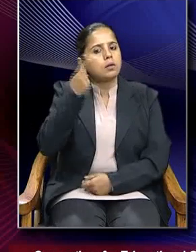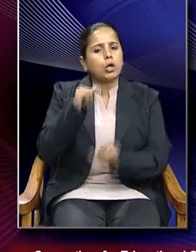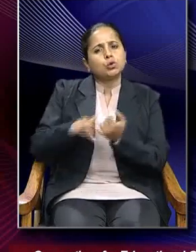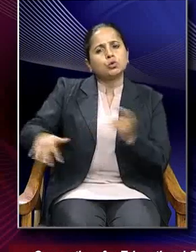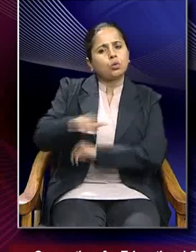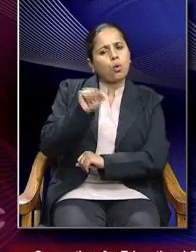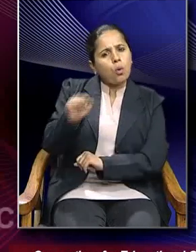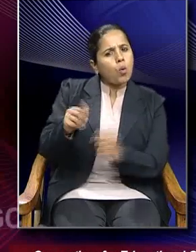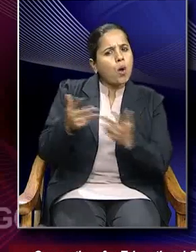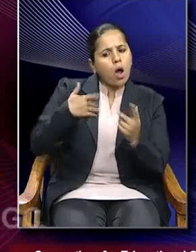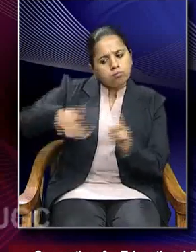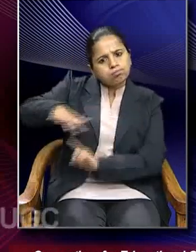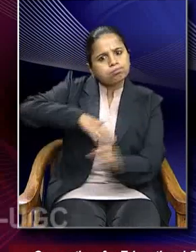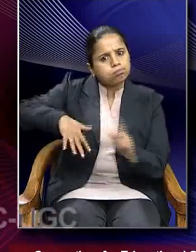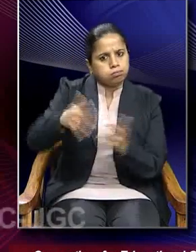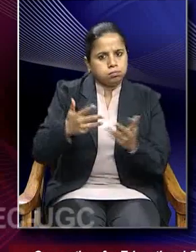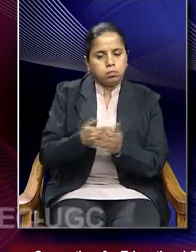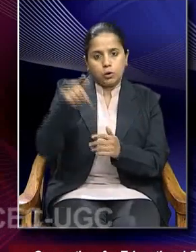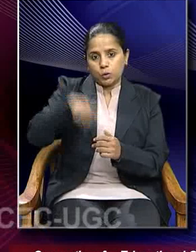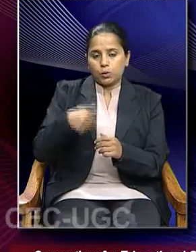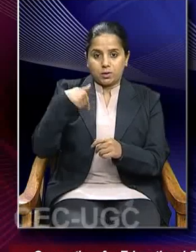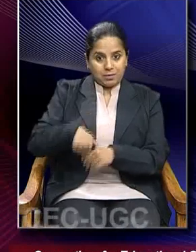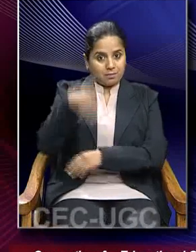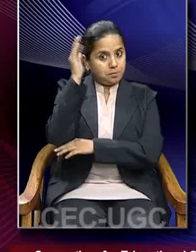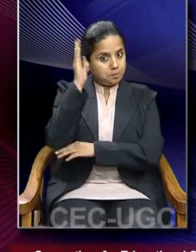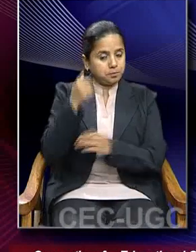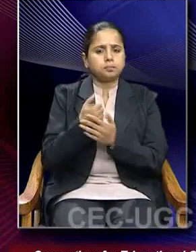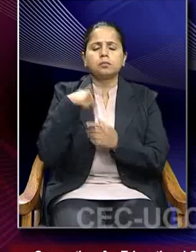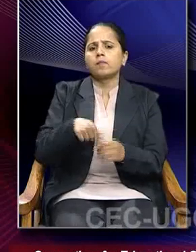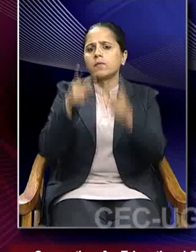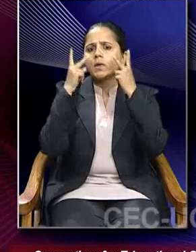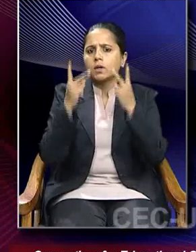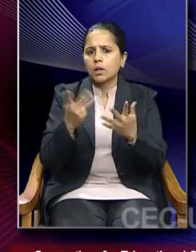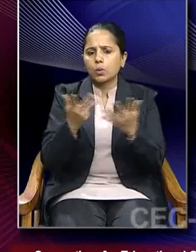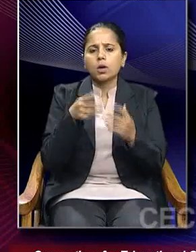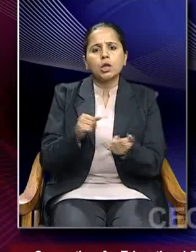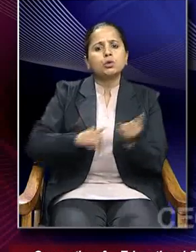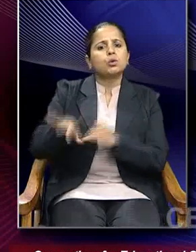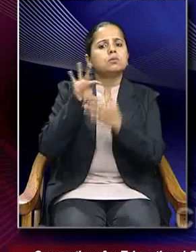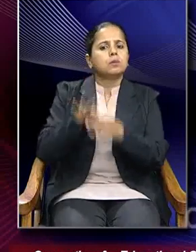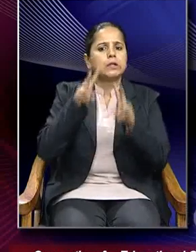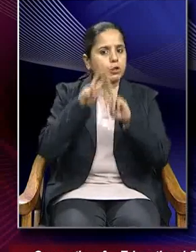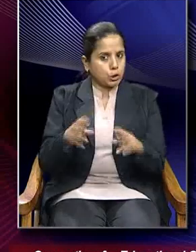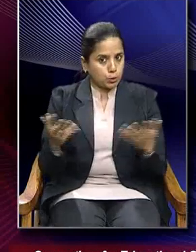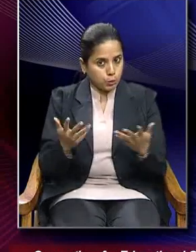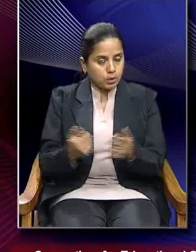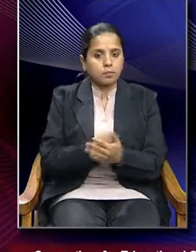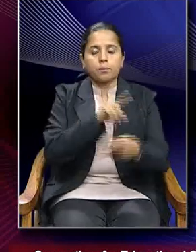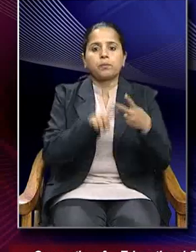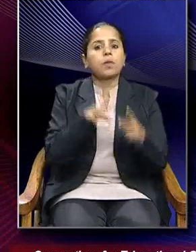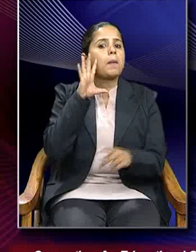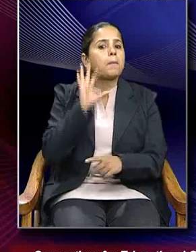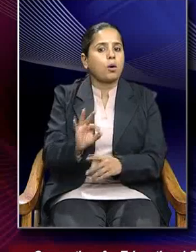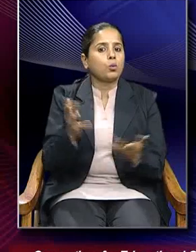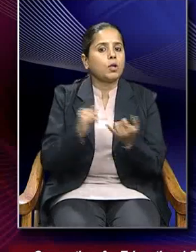society around us. So in today's lecture, we'll see what is sociological research, what is the importance